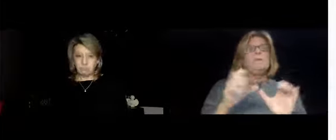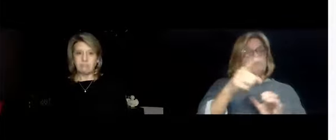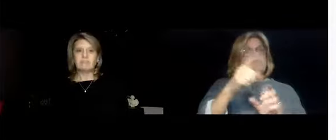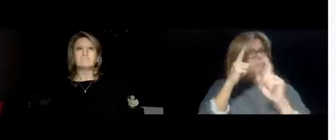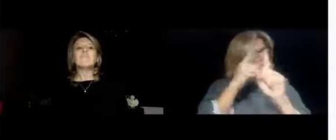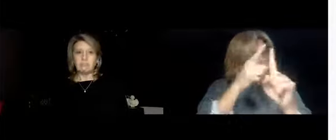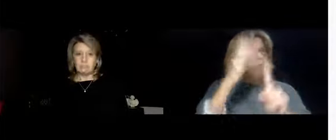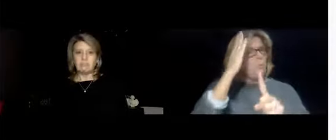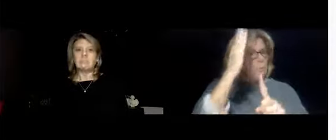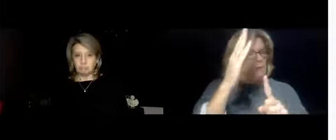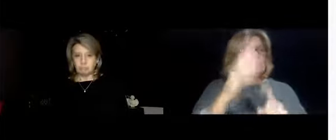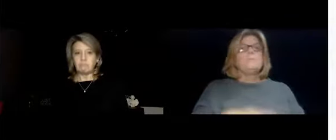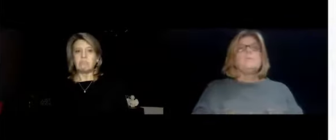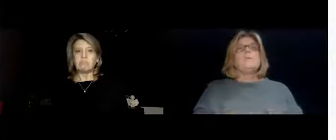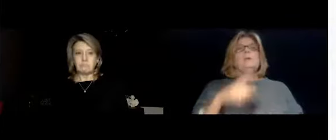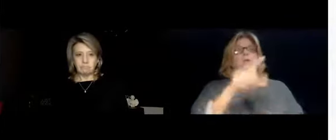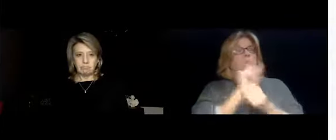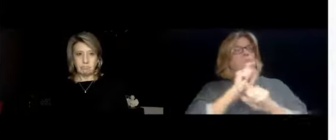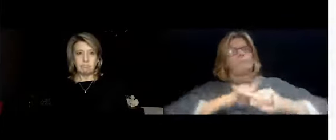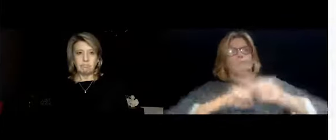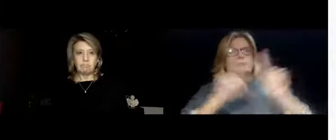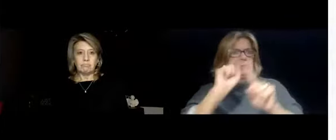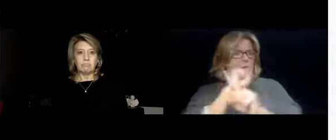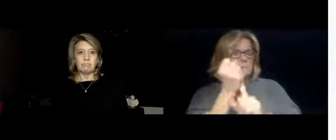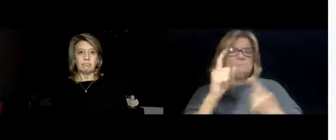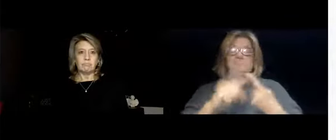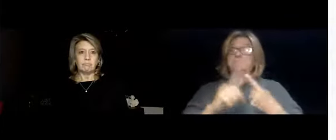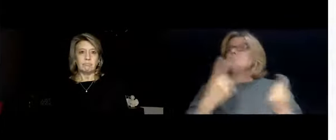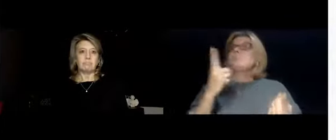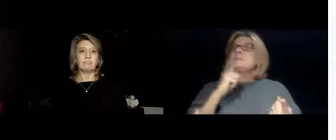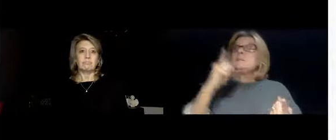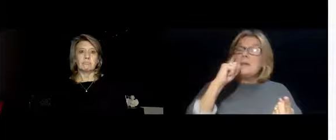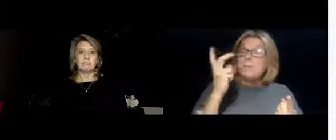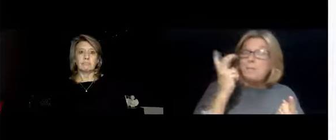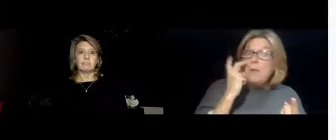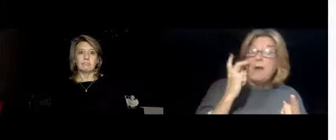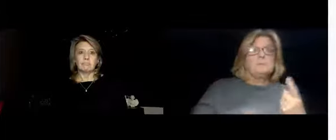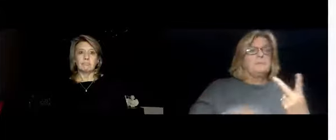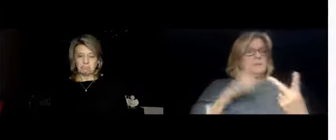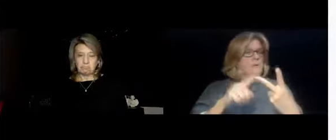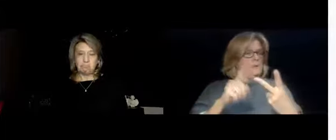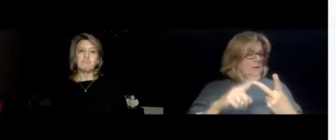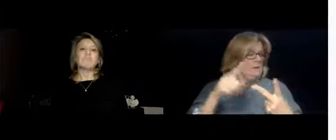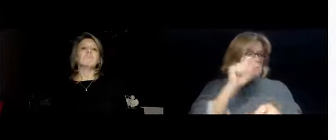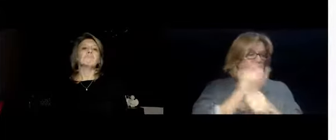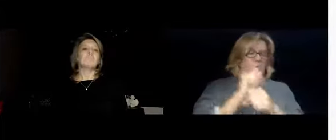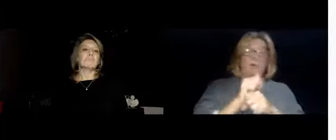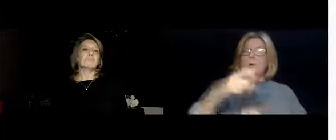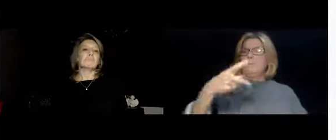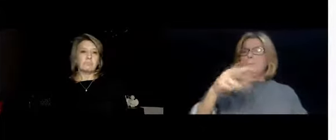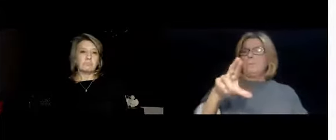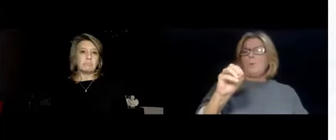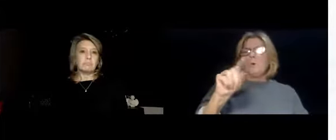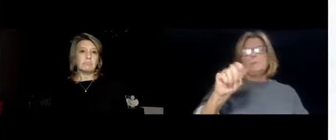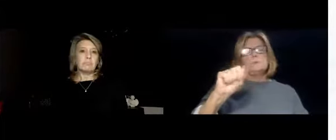Now, Debra is a deaf interpreter and her goal is to become certified. She works in different settings and with